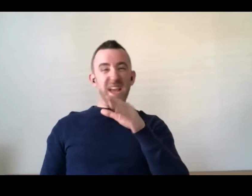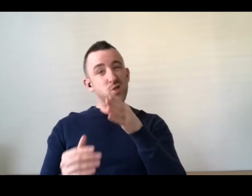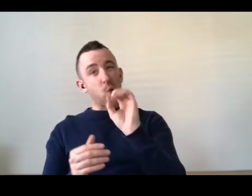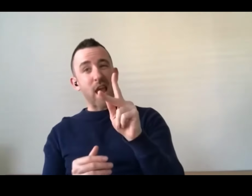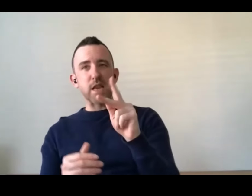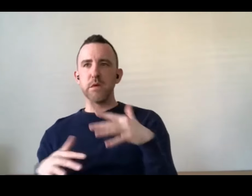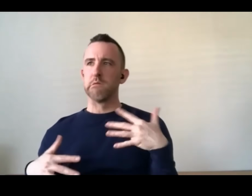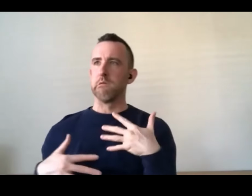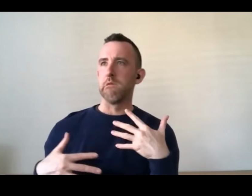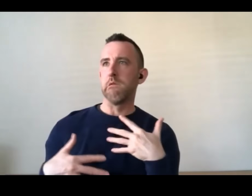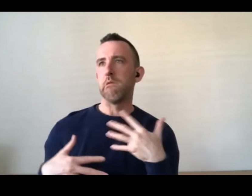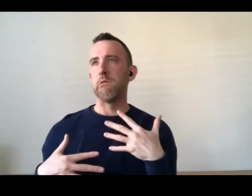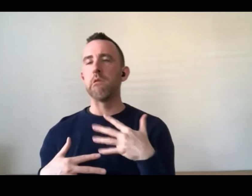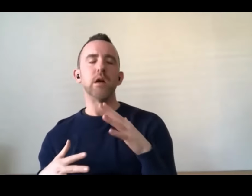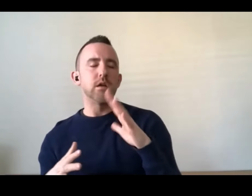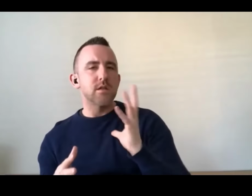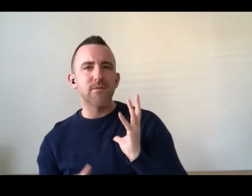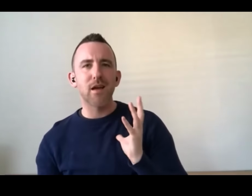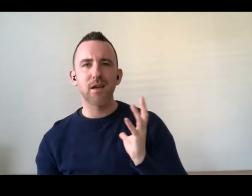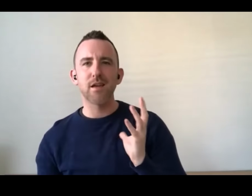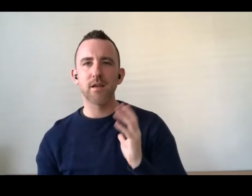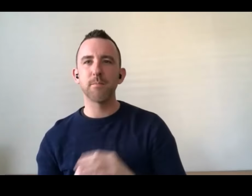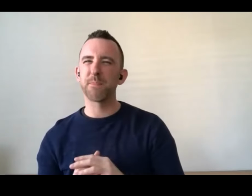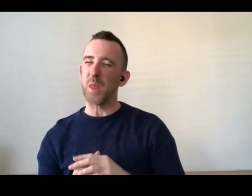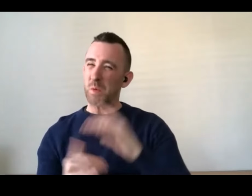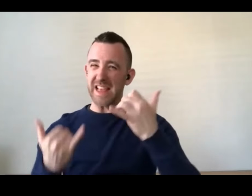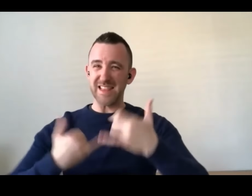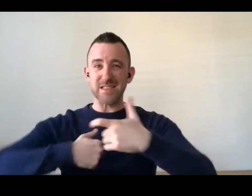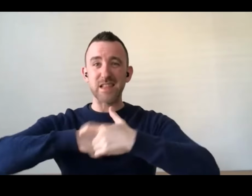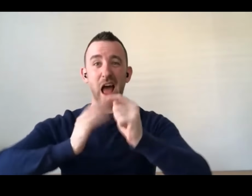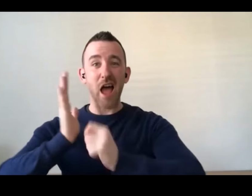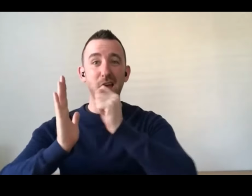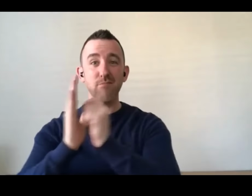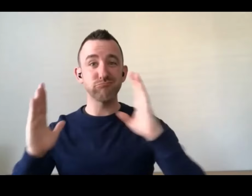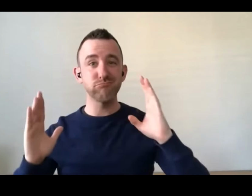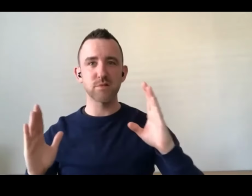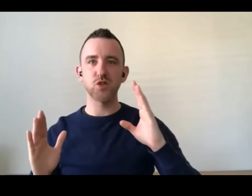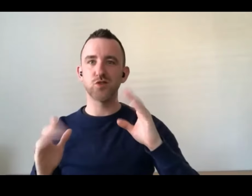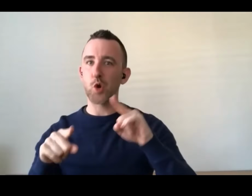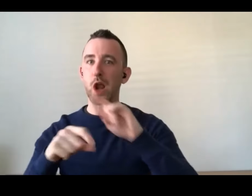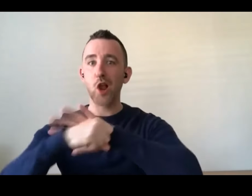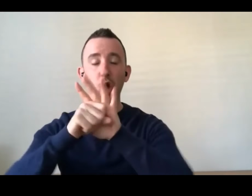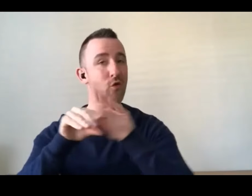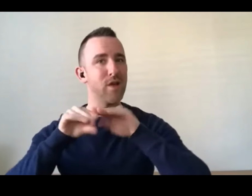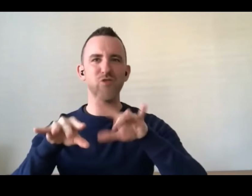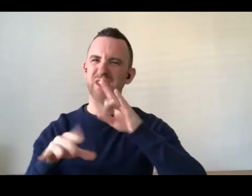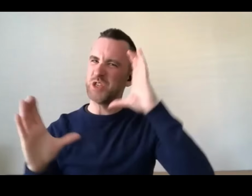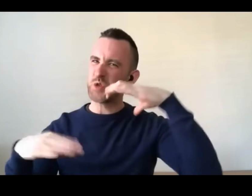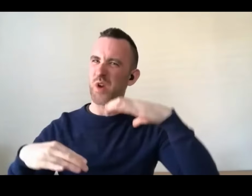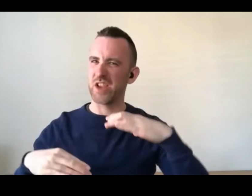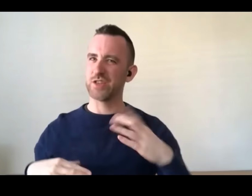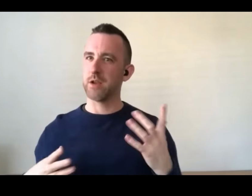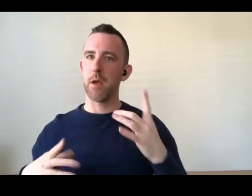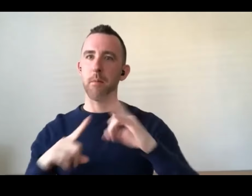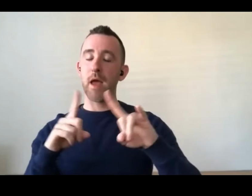some of this stuff. It's a very strange time, and we're all living through, a pretty wild moment. And hopefully, if